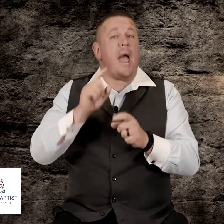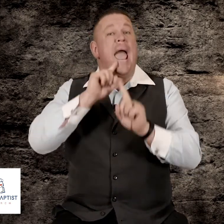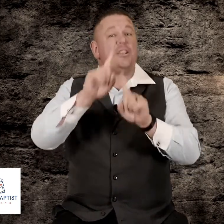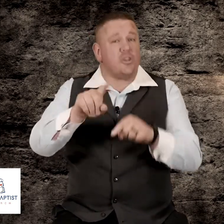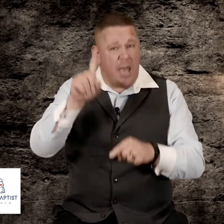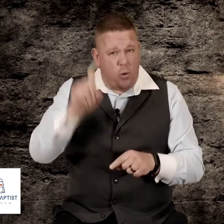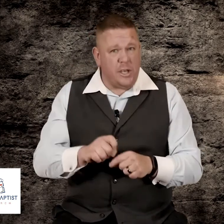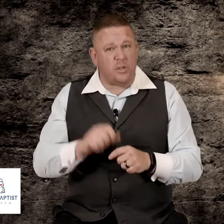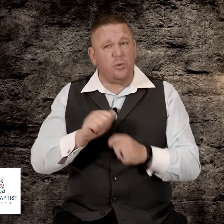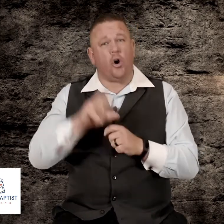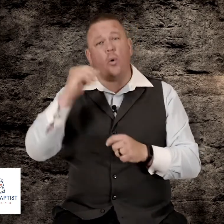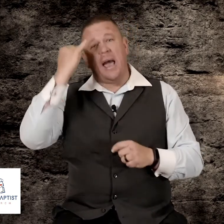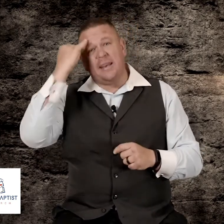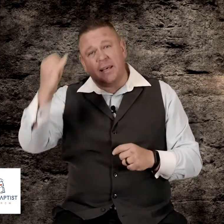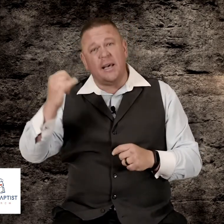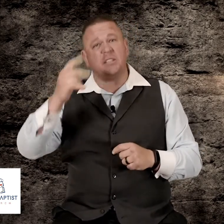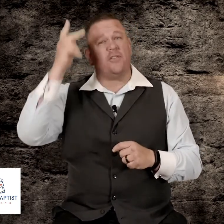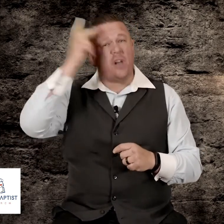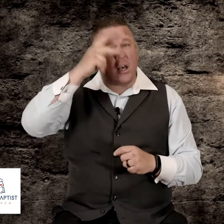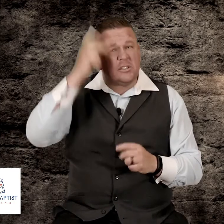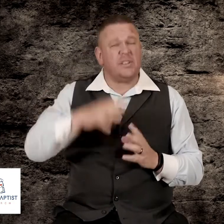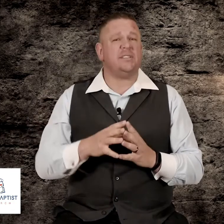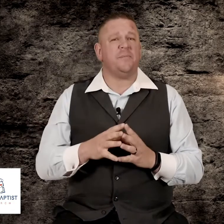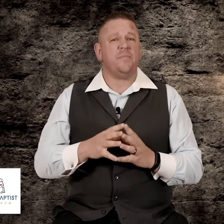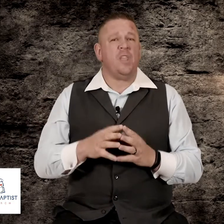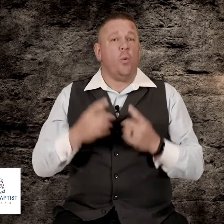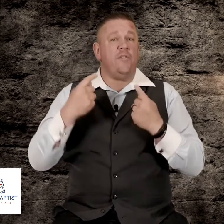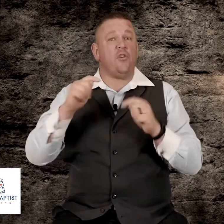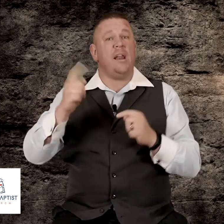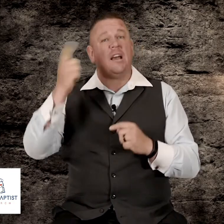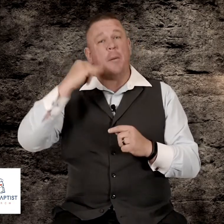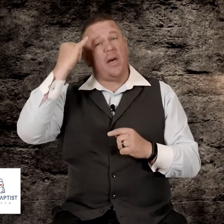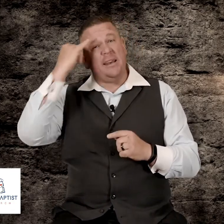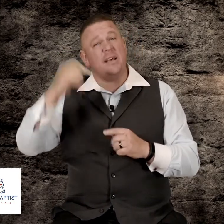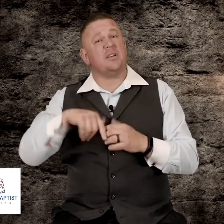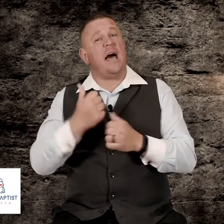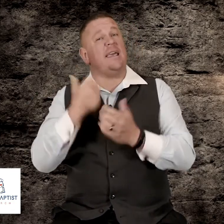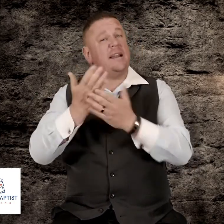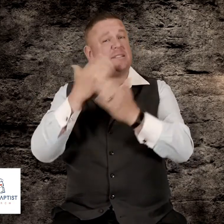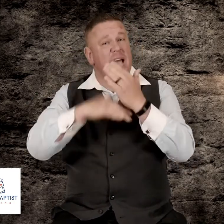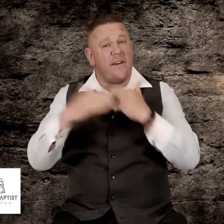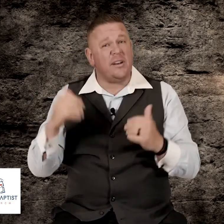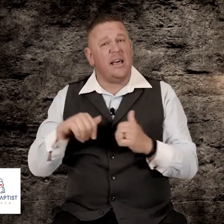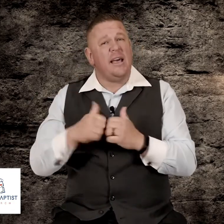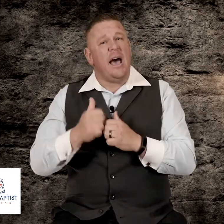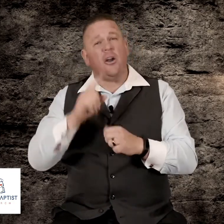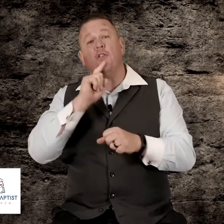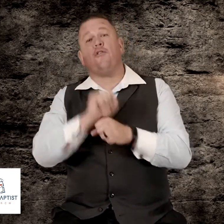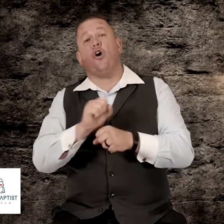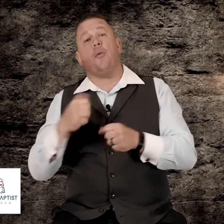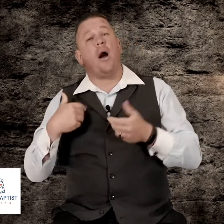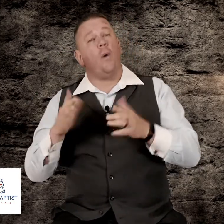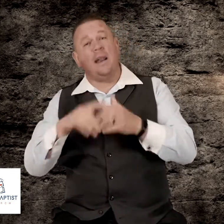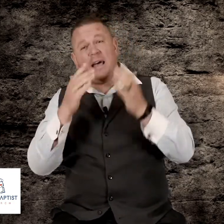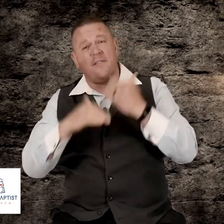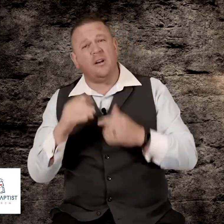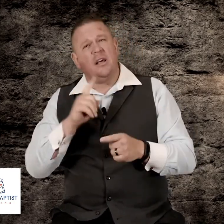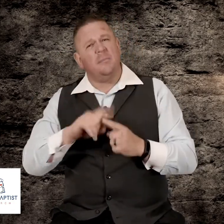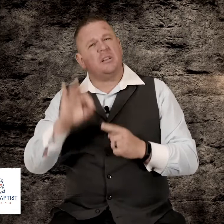answer that question with their own ideas and philosophies. We've tried to come up with ideas on how to get us to heaven, how to confirm our way to heaven. But the